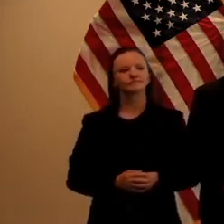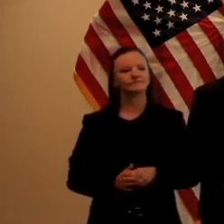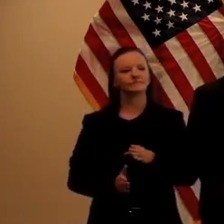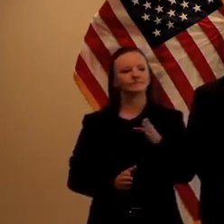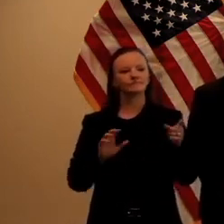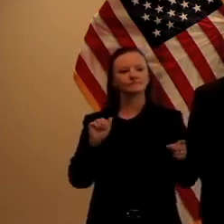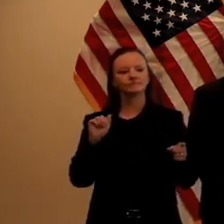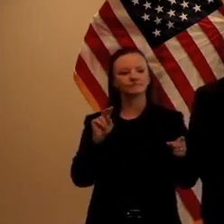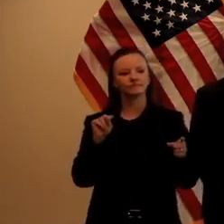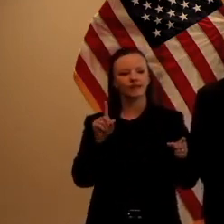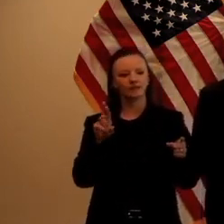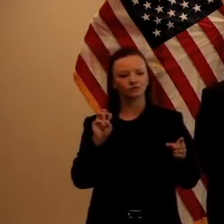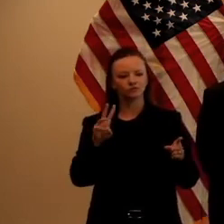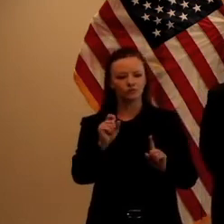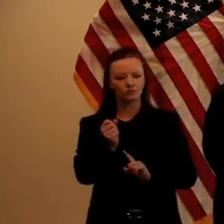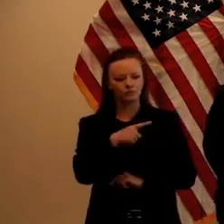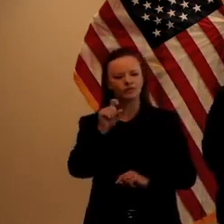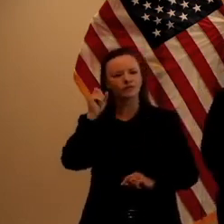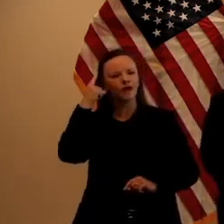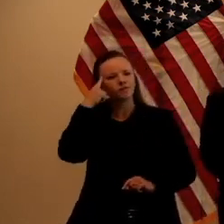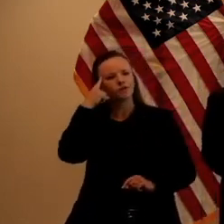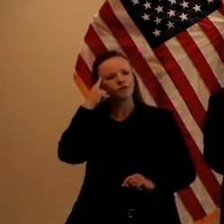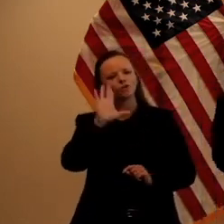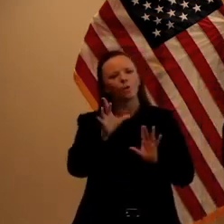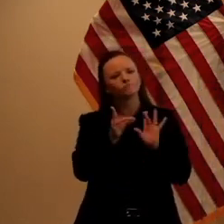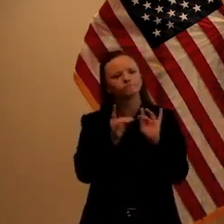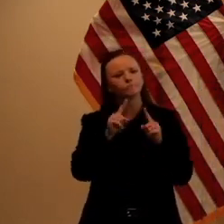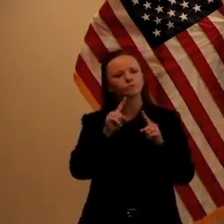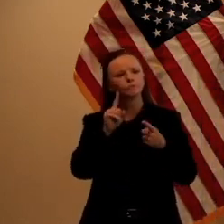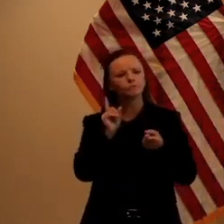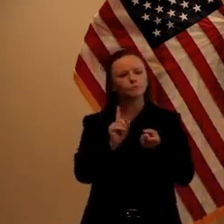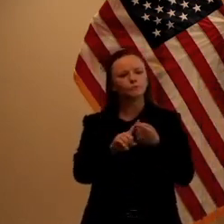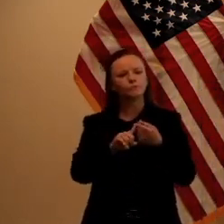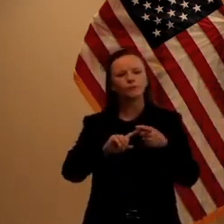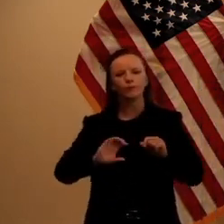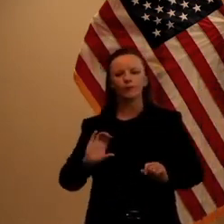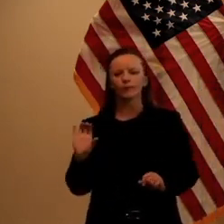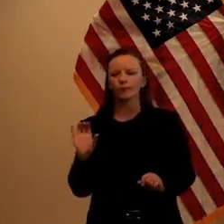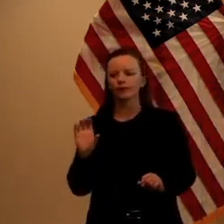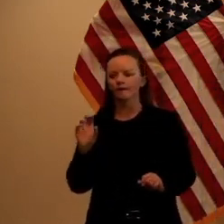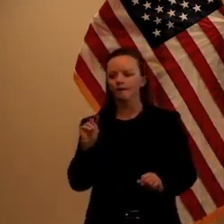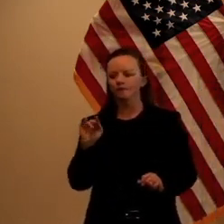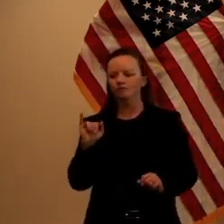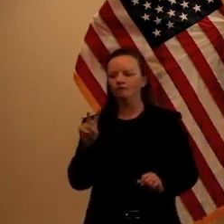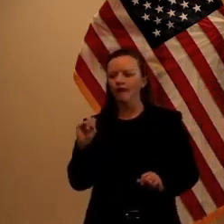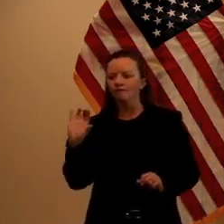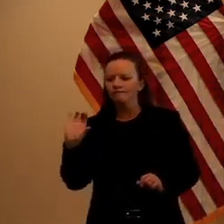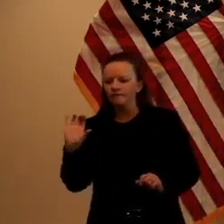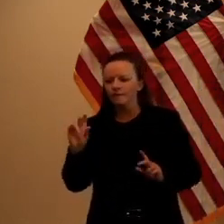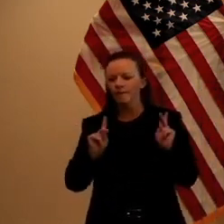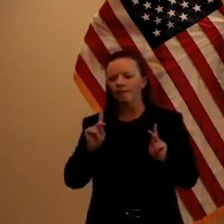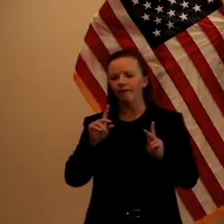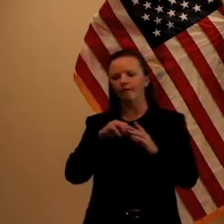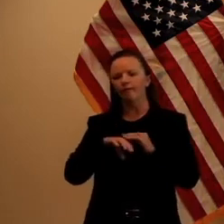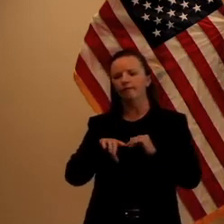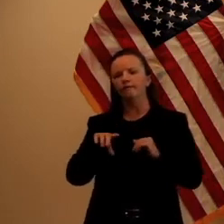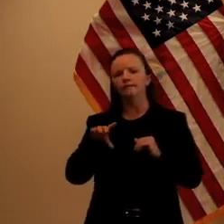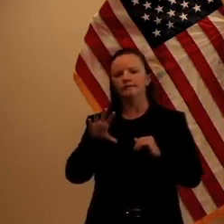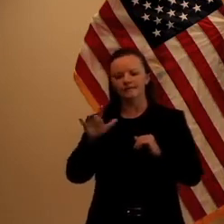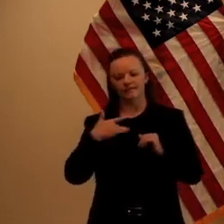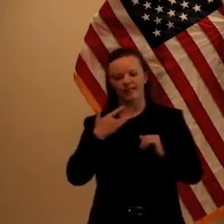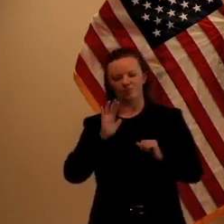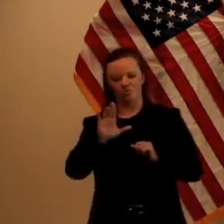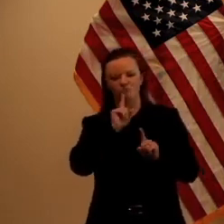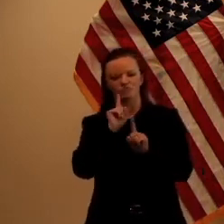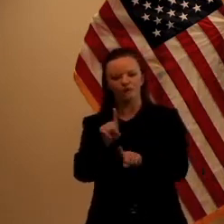Andrew? Governor, what would you say to conservatives, even many in your own party, who would say that actually your response to